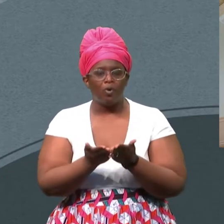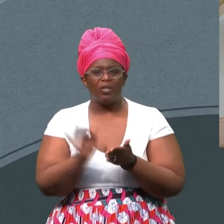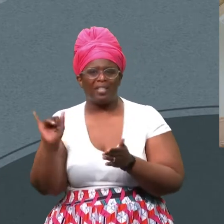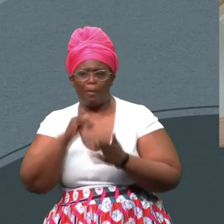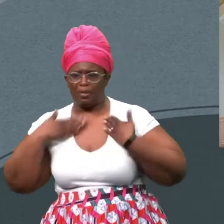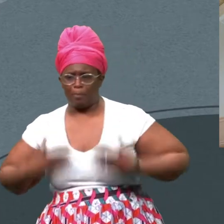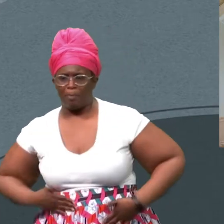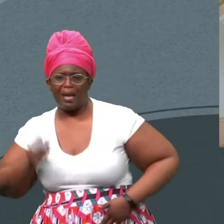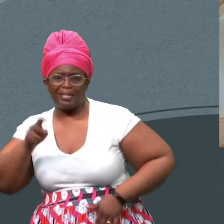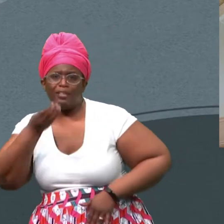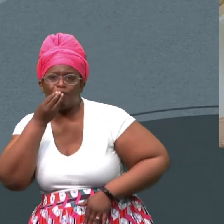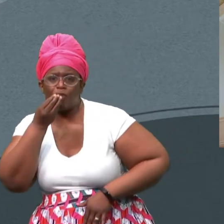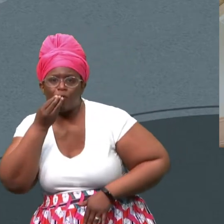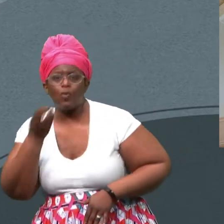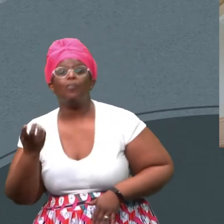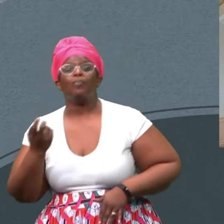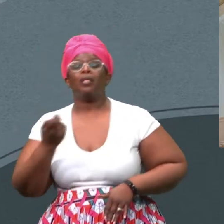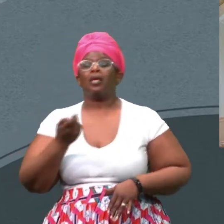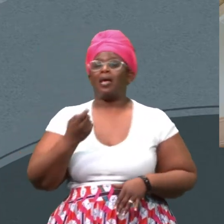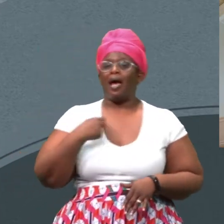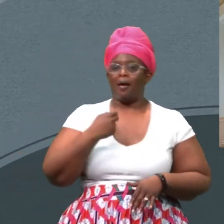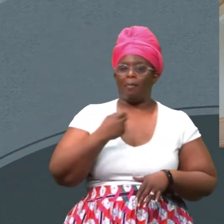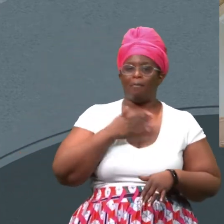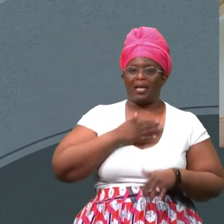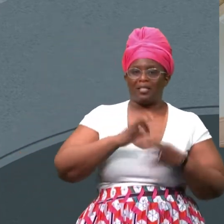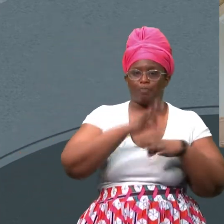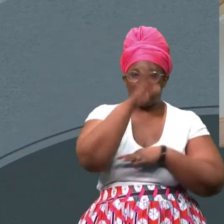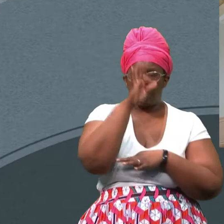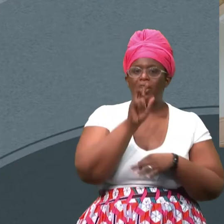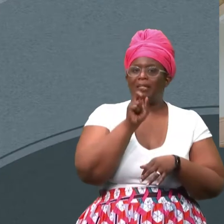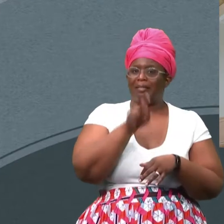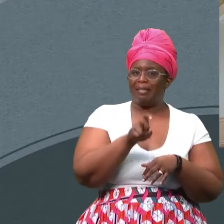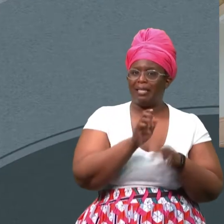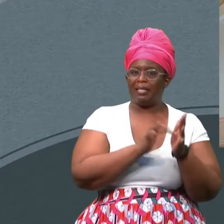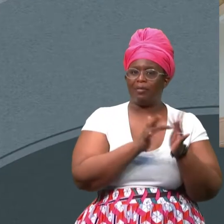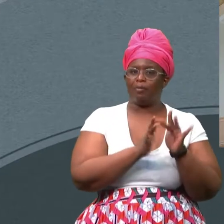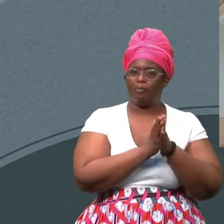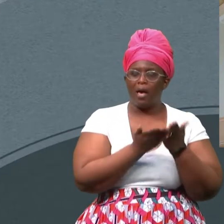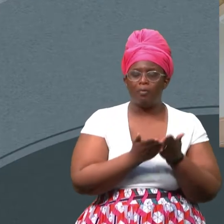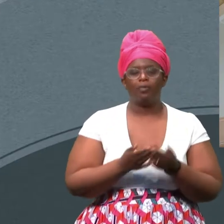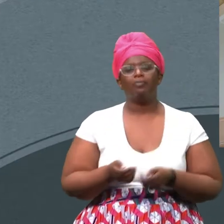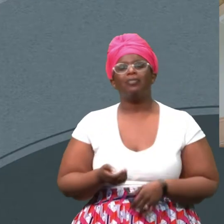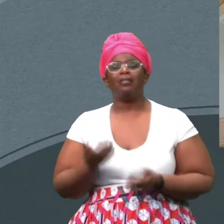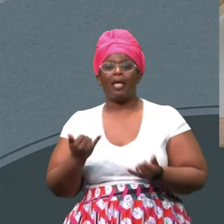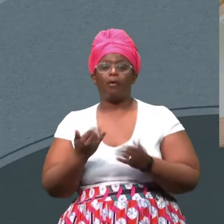man. I eat a banana before I minister on Sundays and Tuesdays.